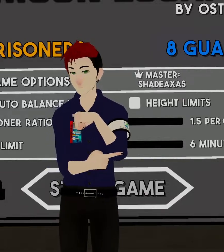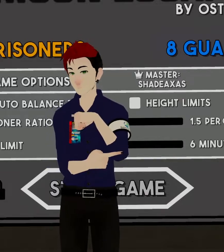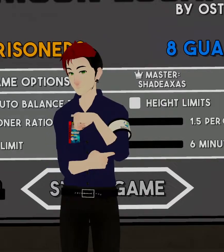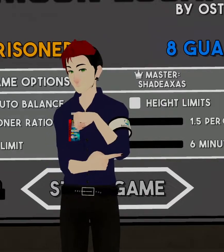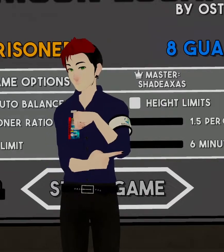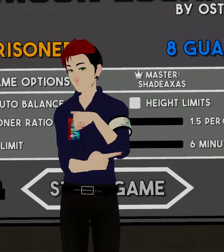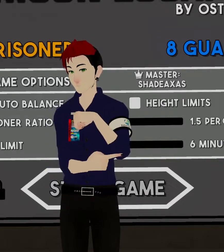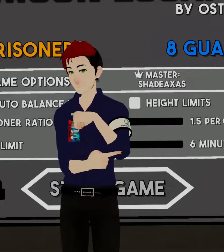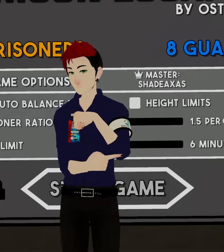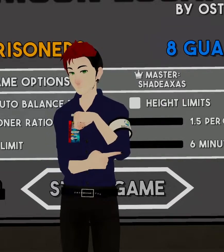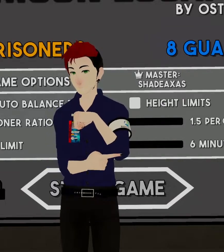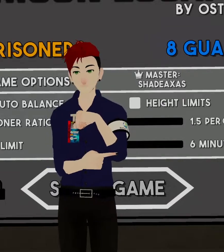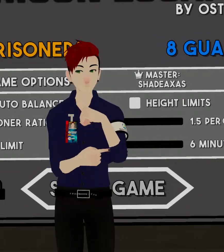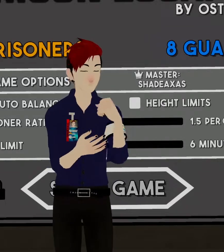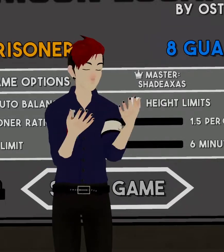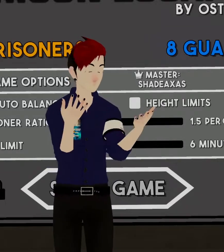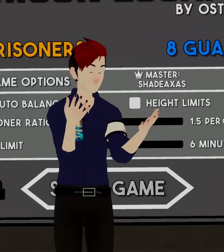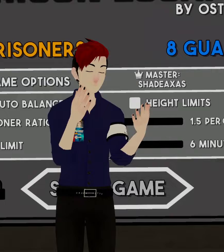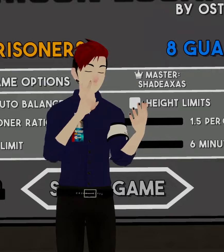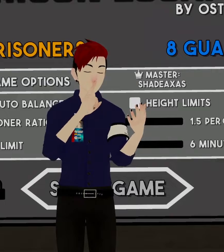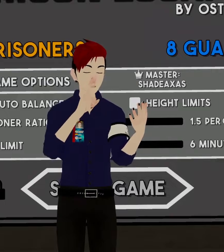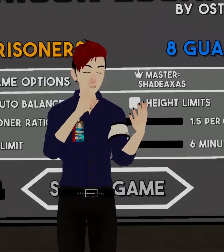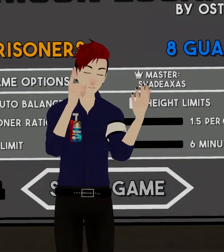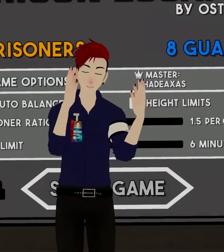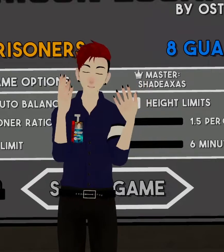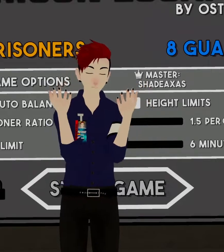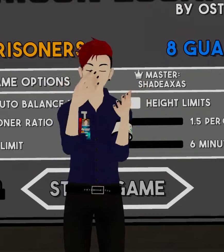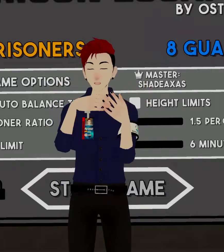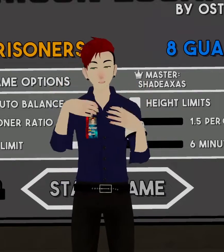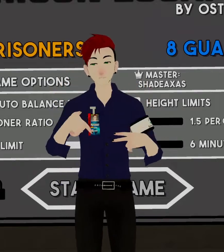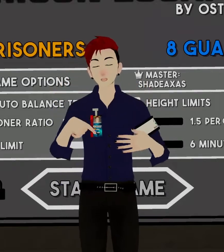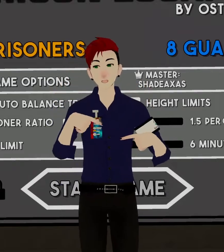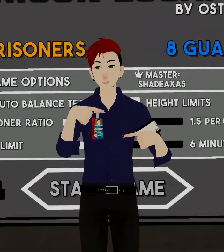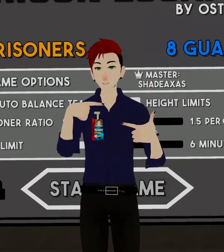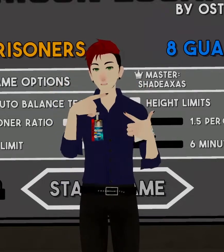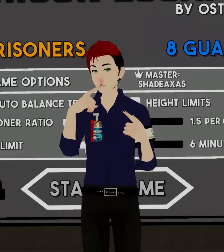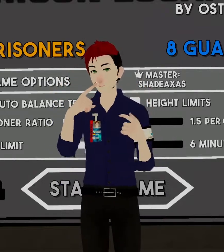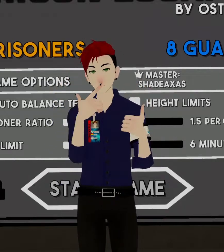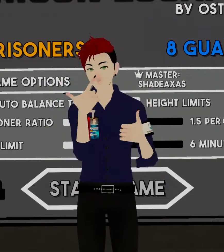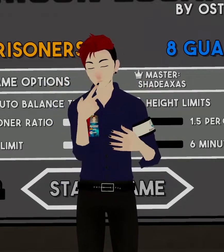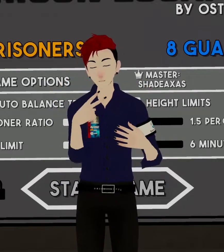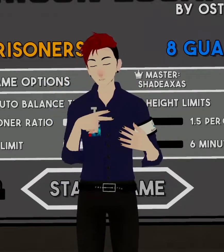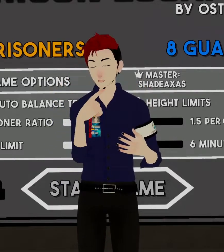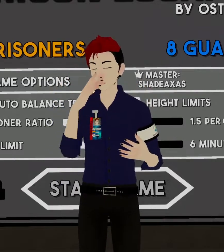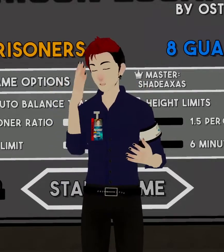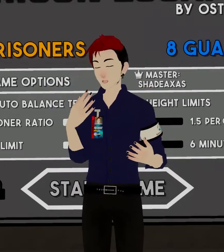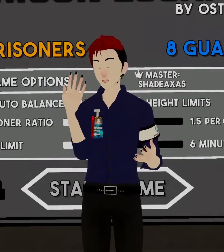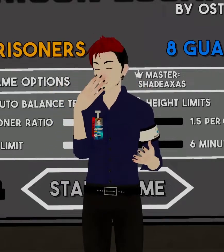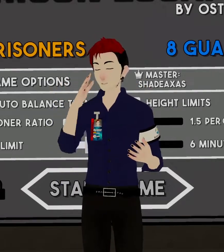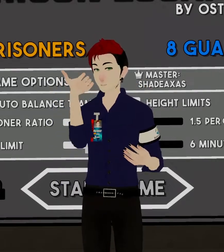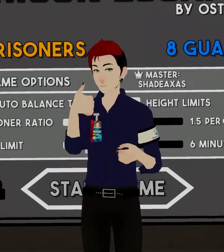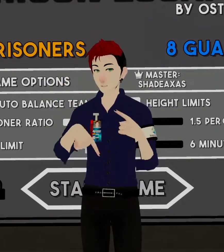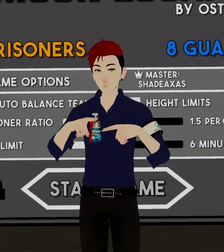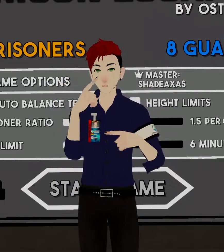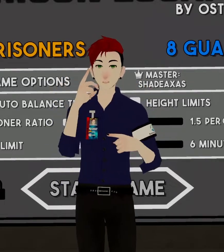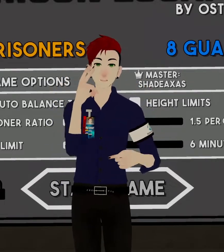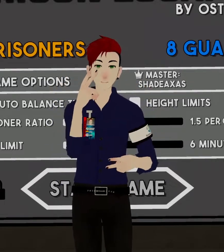I And it was funny. I never knew another sign